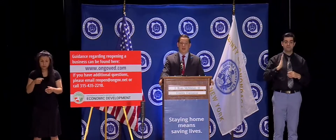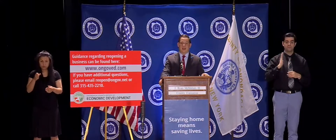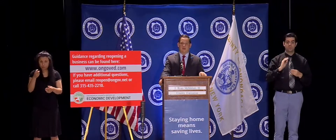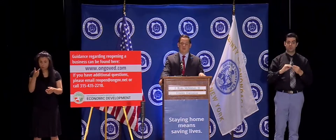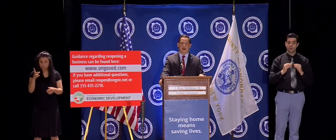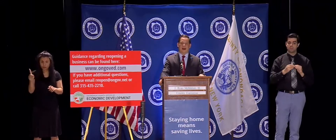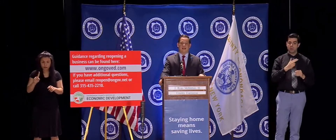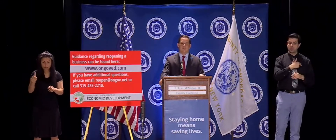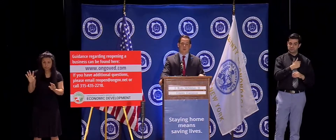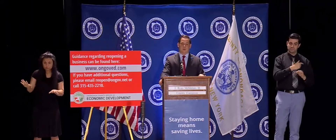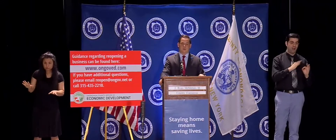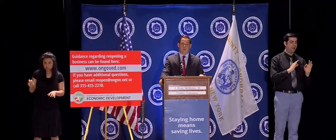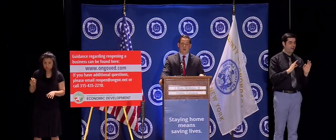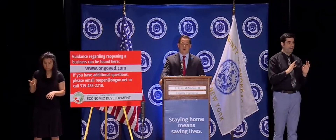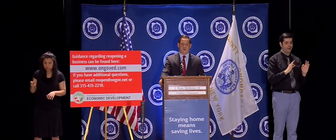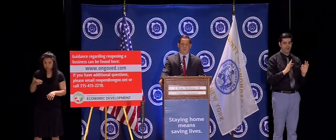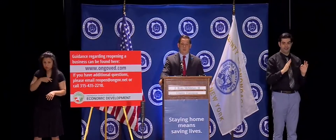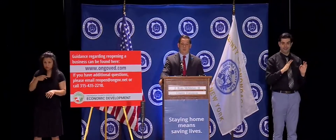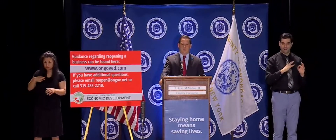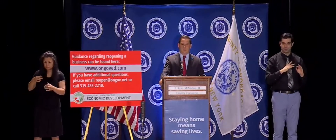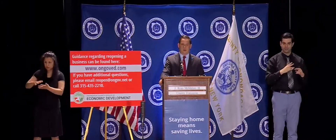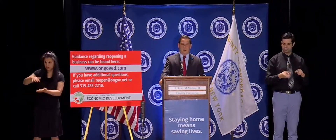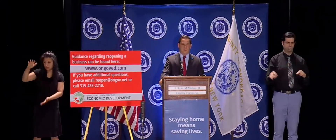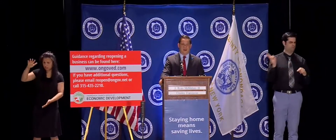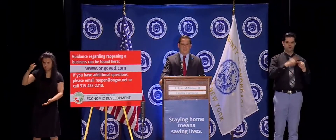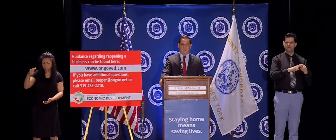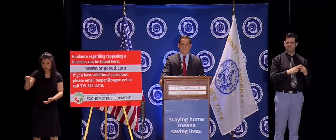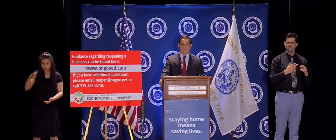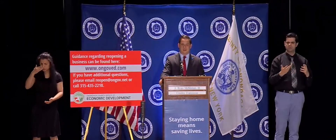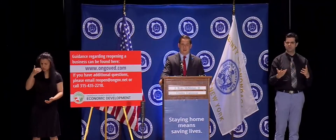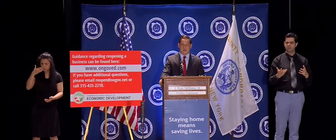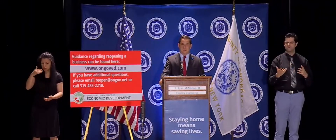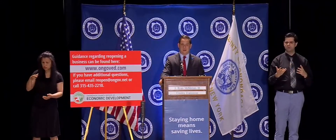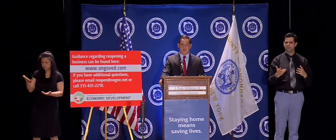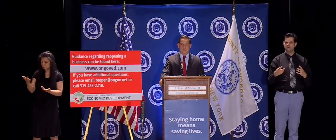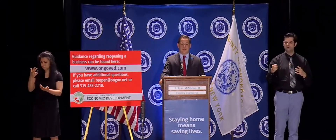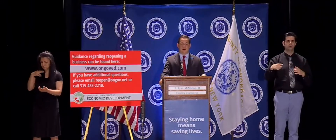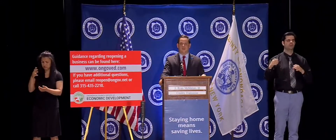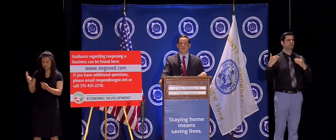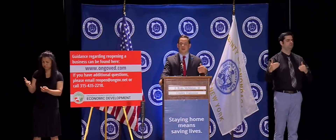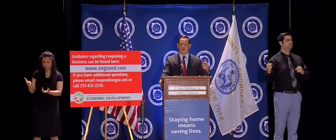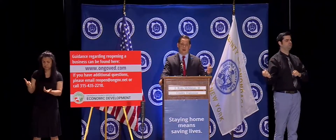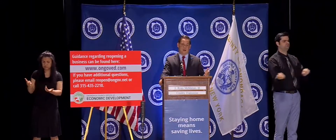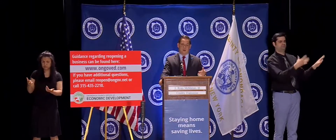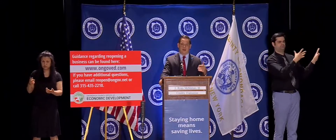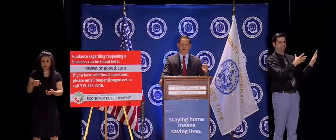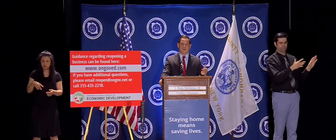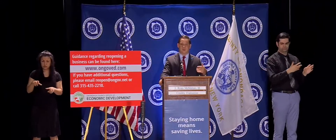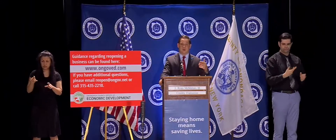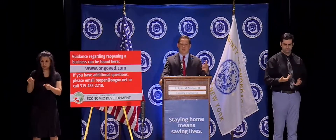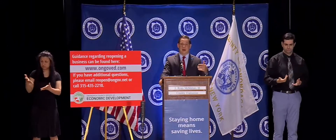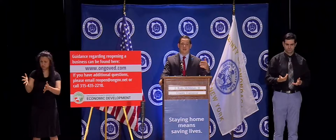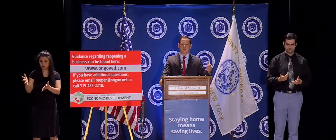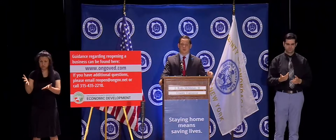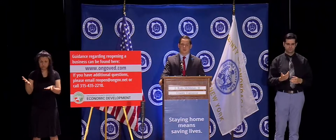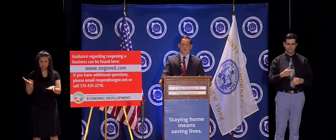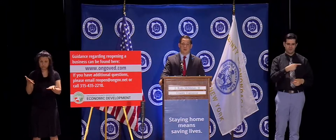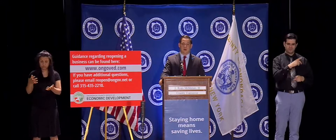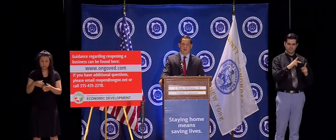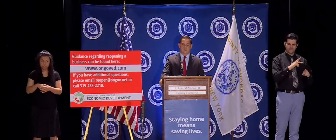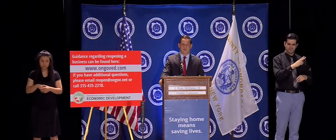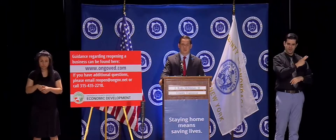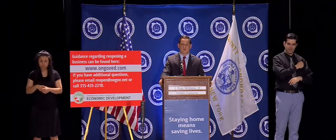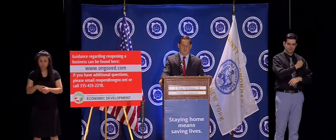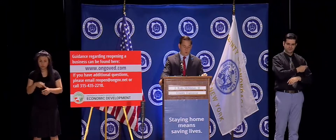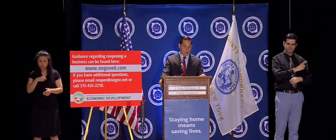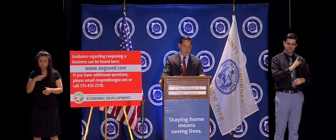window. And for the hospitals, you have people there that aren't necessarily sick enough to be there, right? This isn't what the hospitals